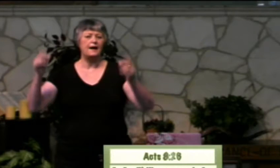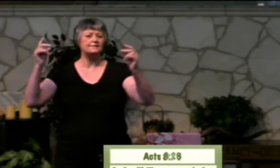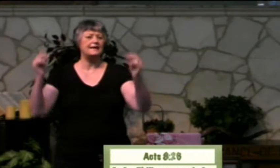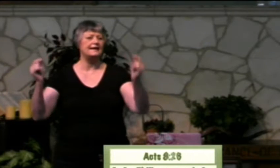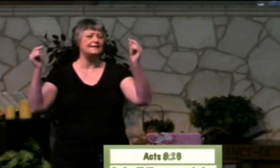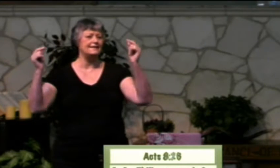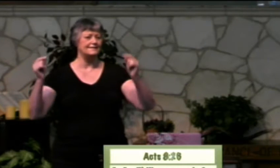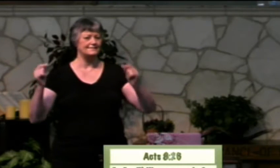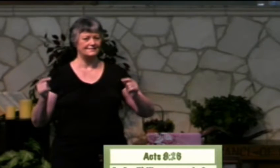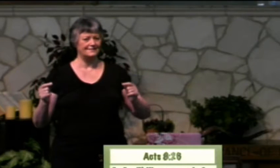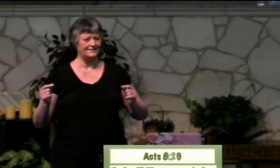spontaneous.